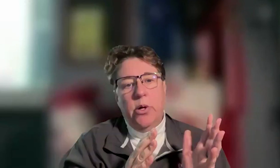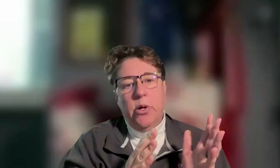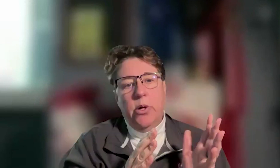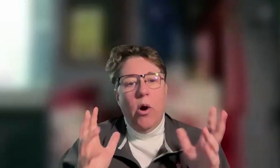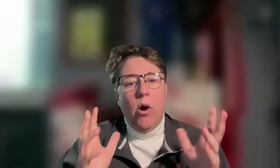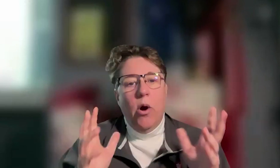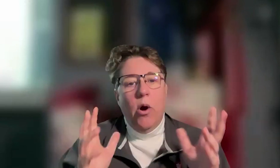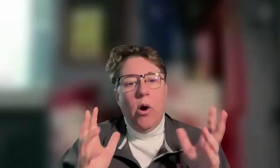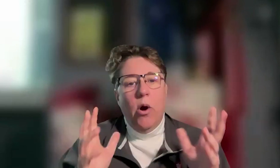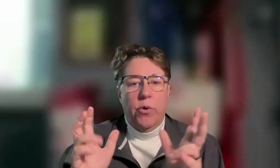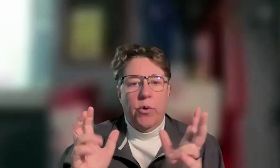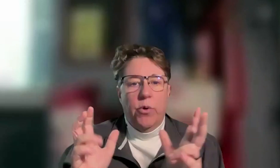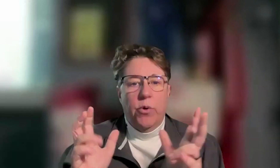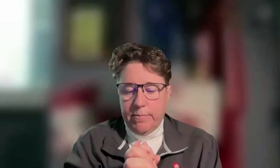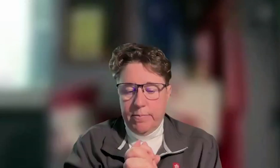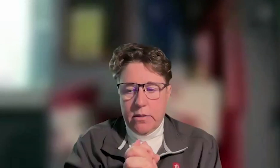there are these different,